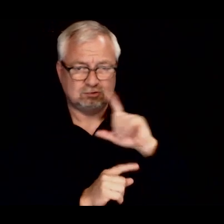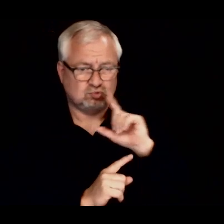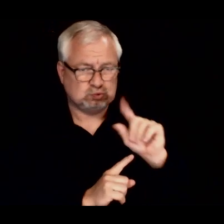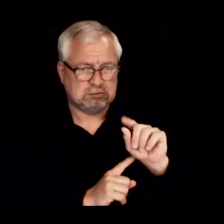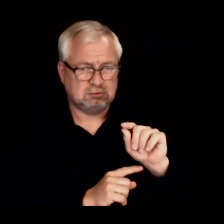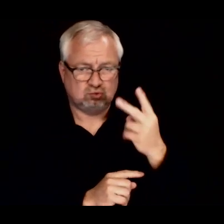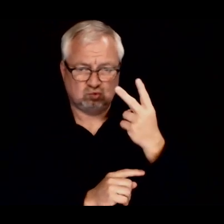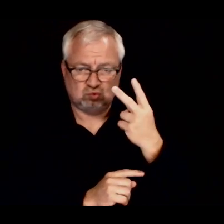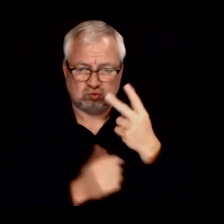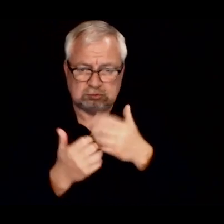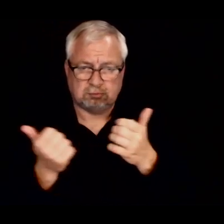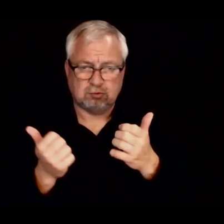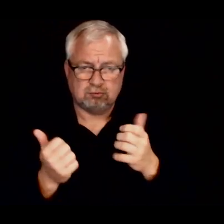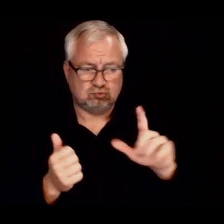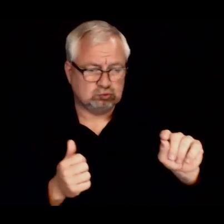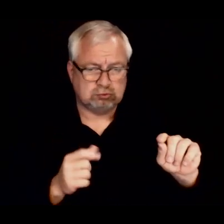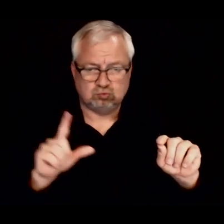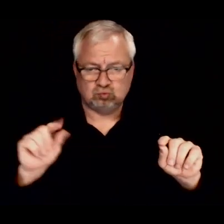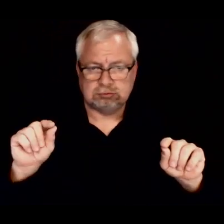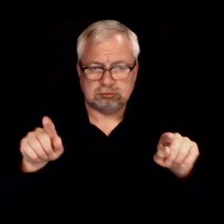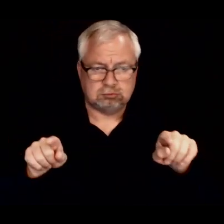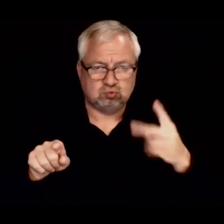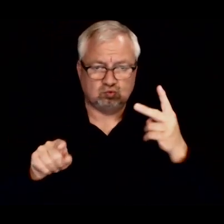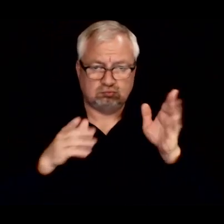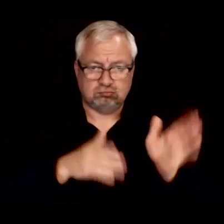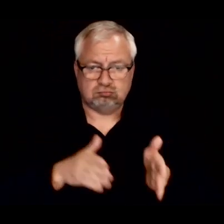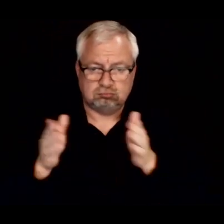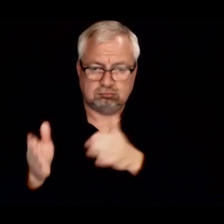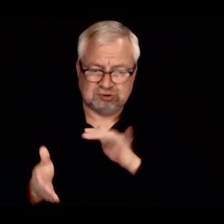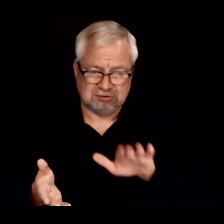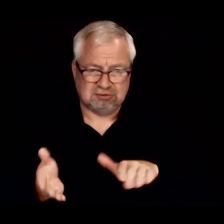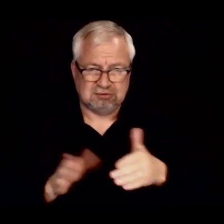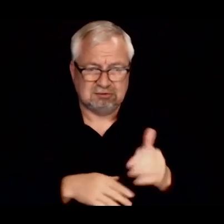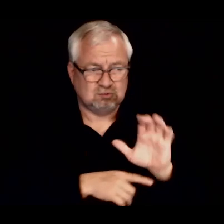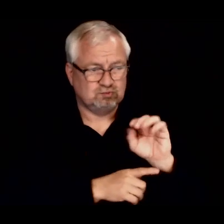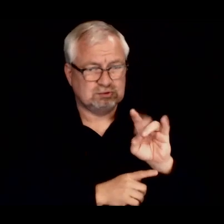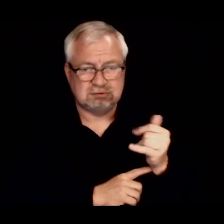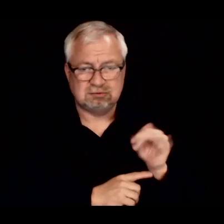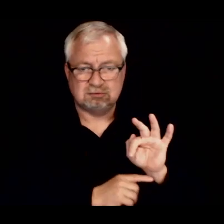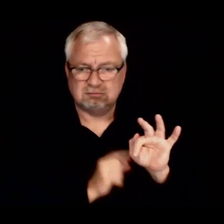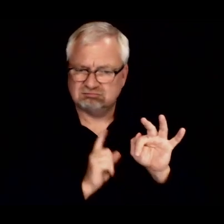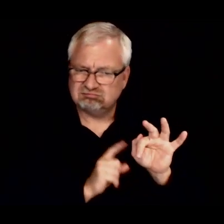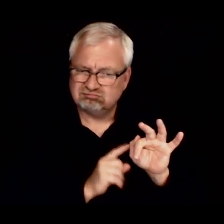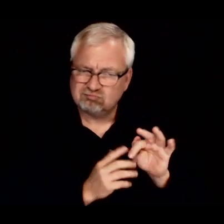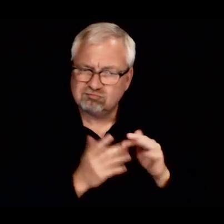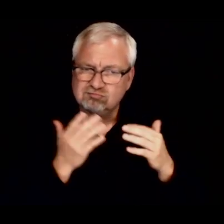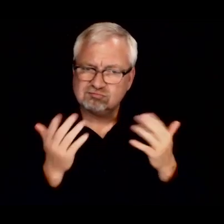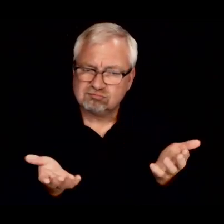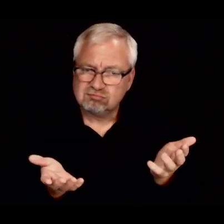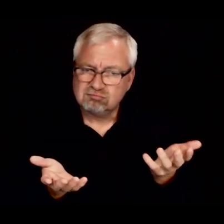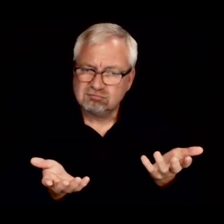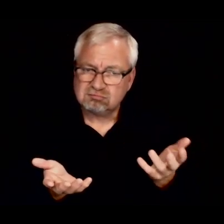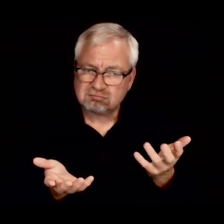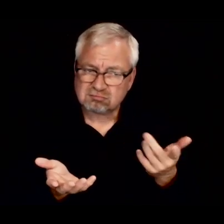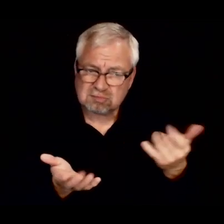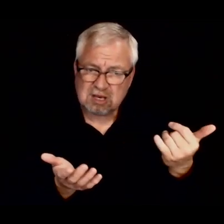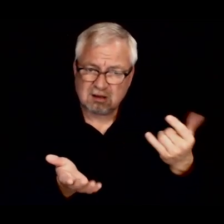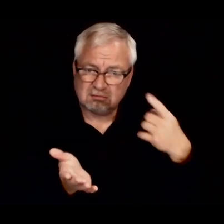in their 20s dying from COVID coming with a report of cases deaths being in behavioral or group